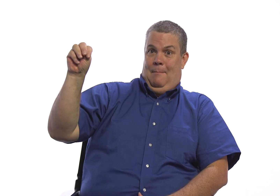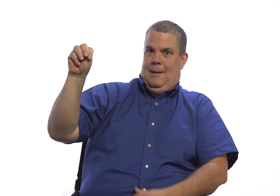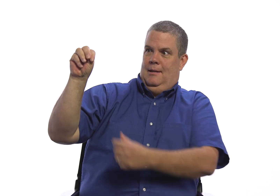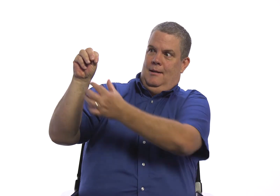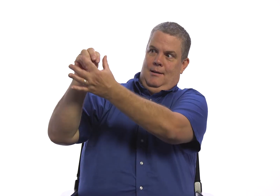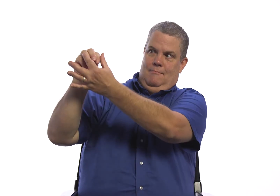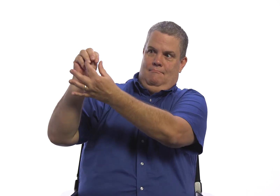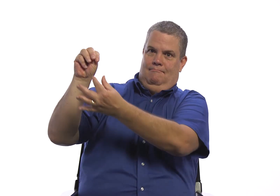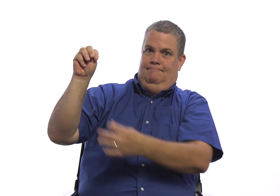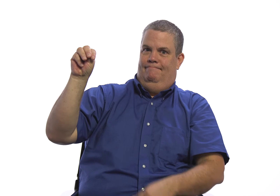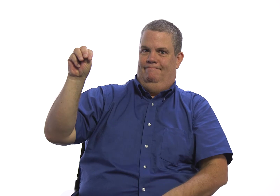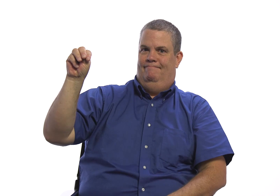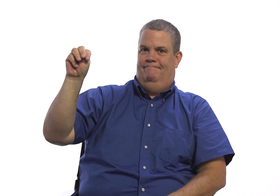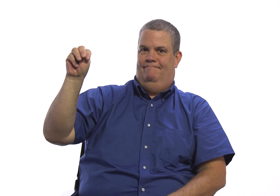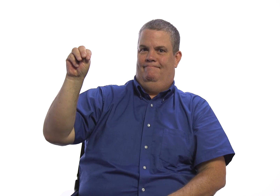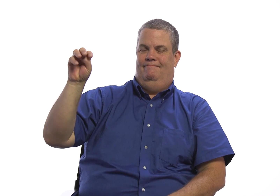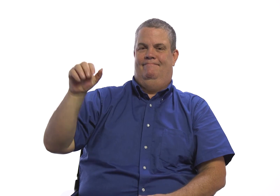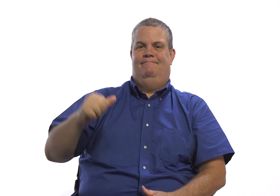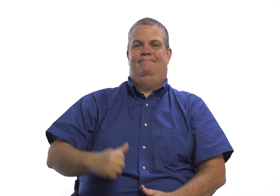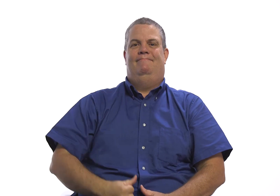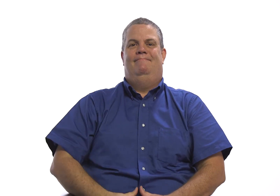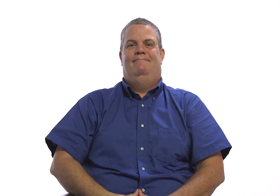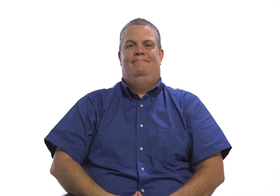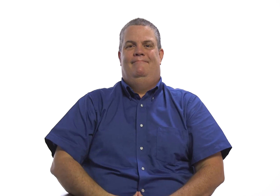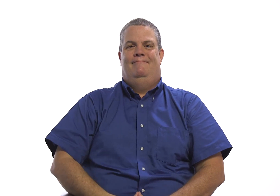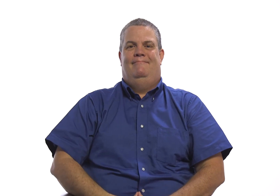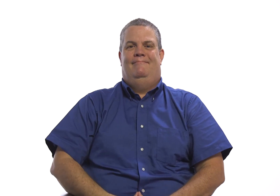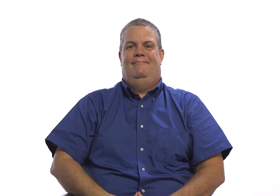M. The three fingers over your thumb.